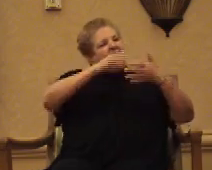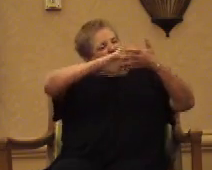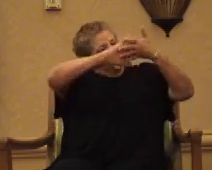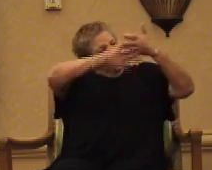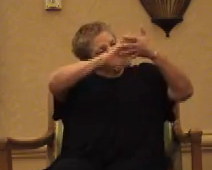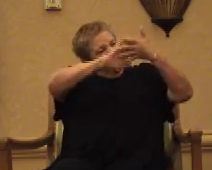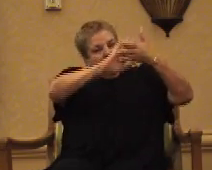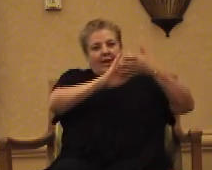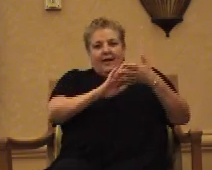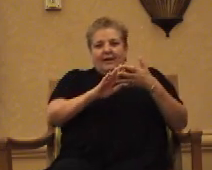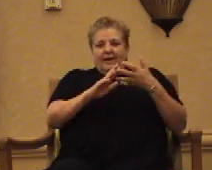more Static.